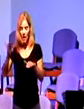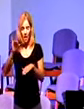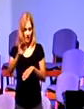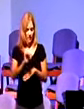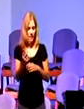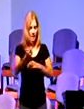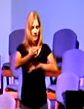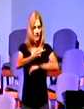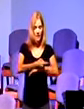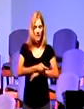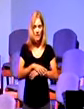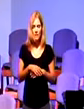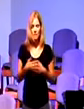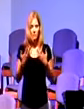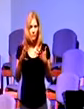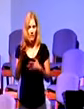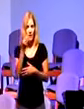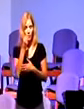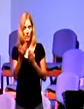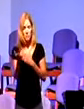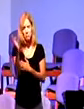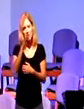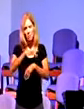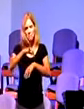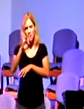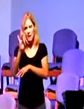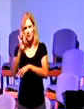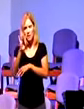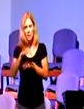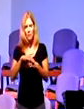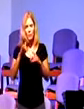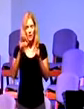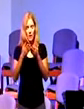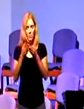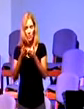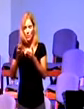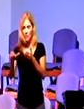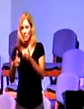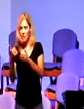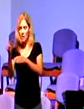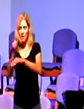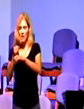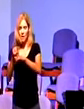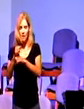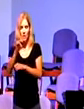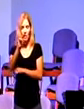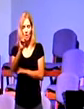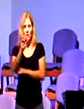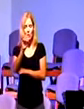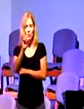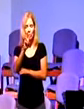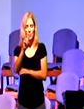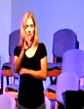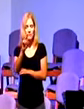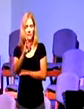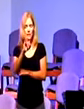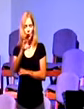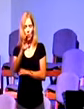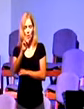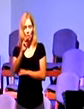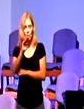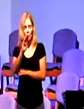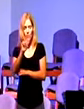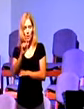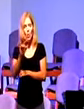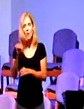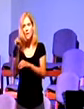day, right after breakfast, around 8 a.m., we got on the boat and we went to another island called Nosy Komba, also